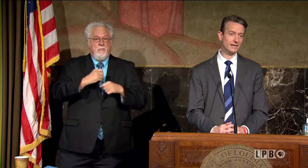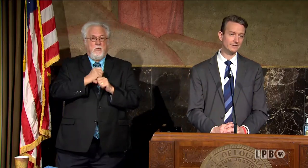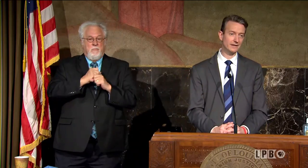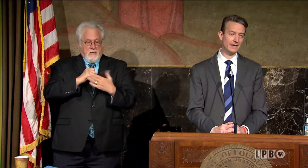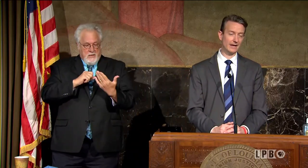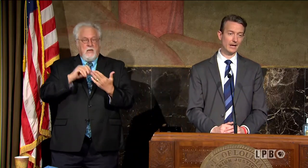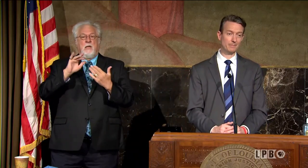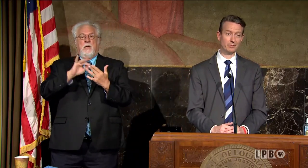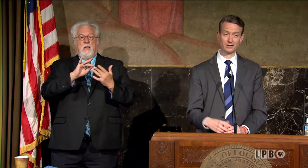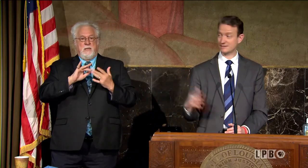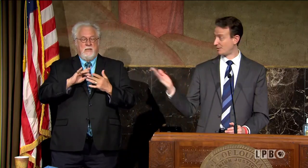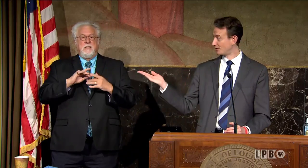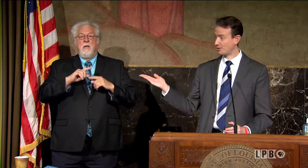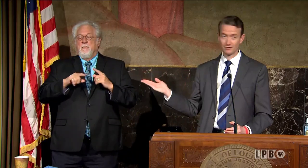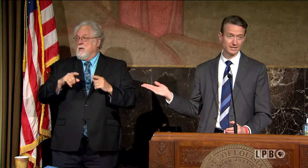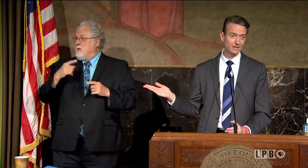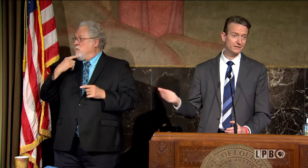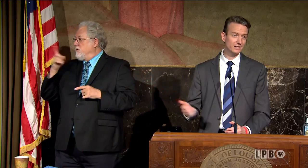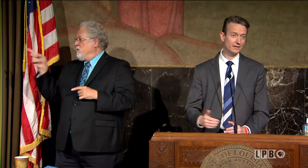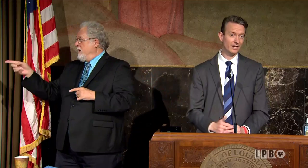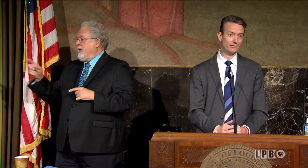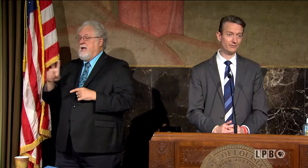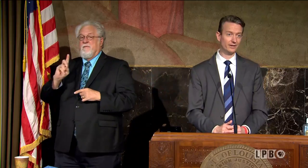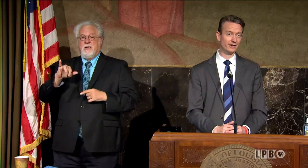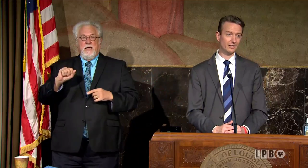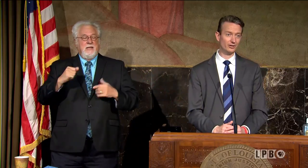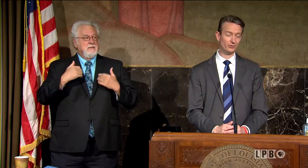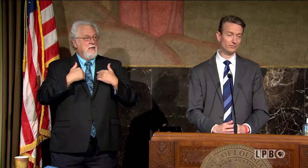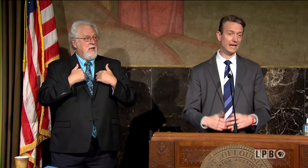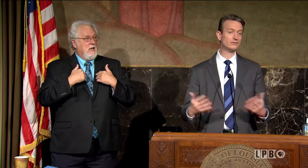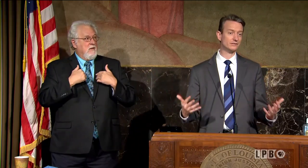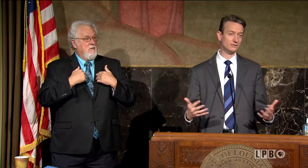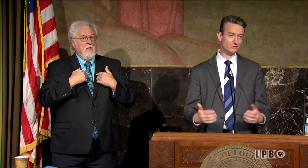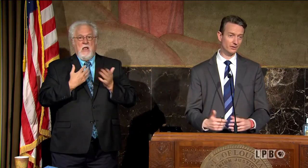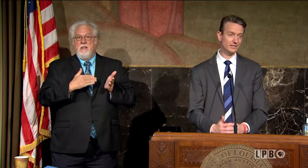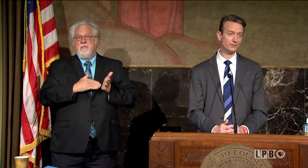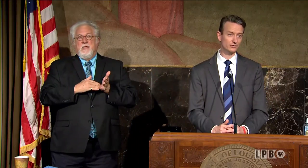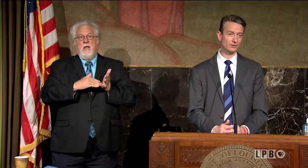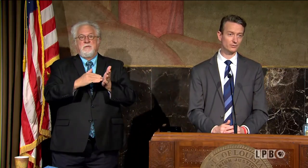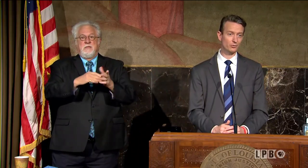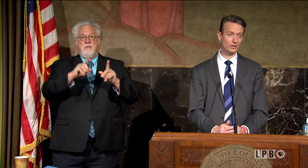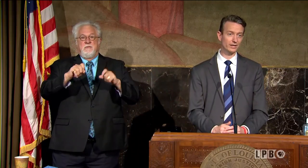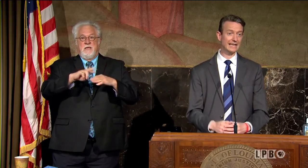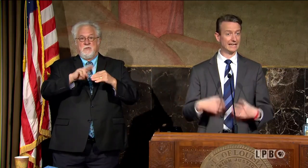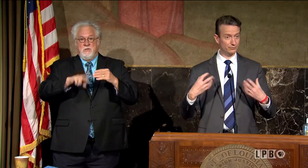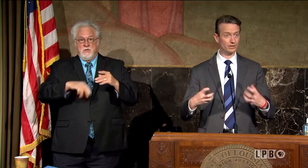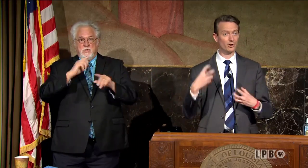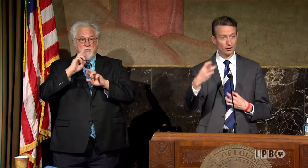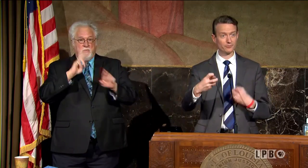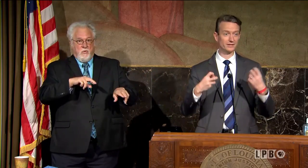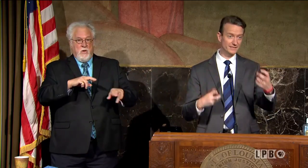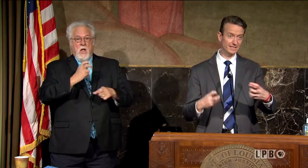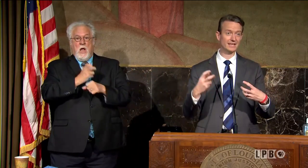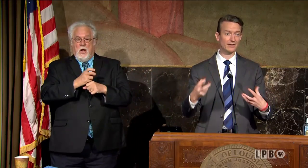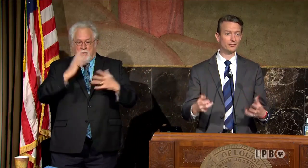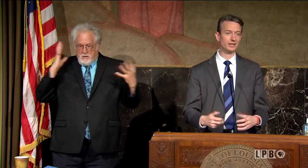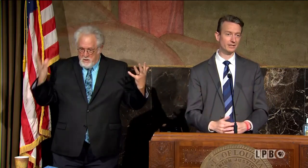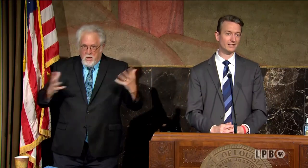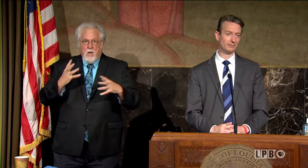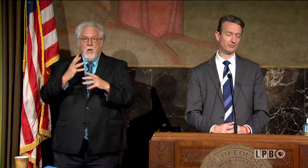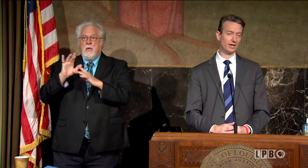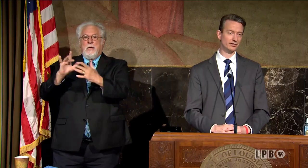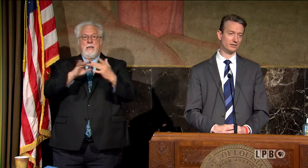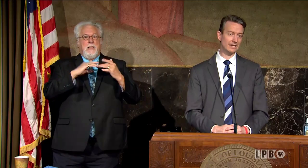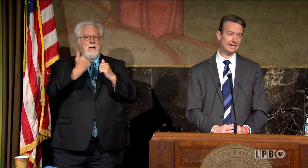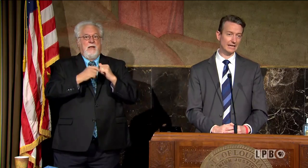those contacts. But I'll say when you have days that have thousands of test results reported, it's really hard for us to get to everybody